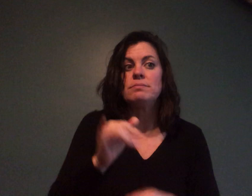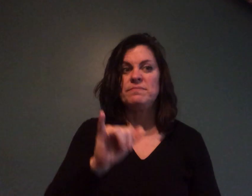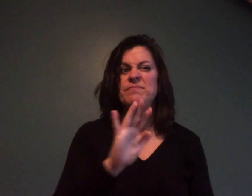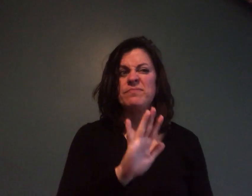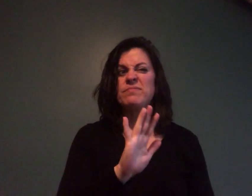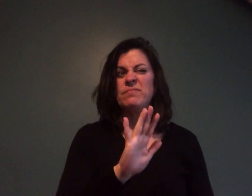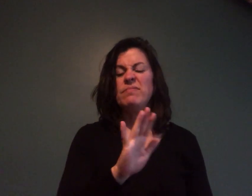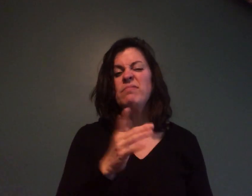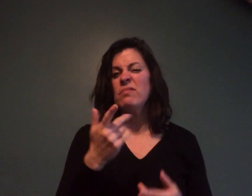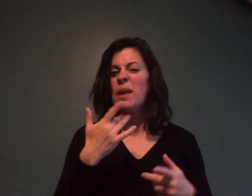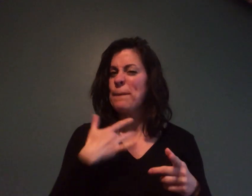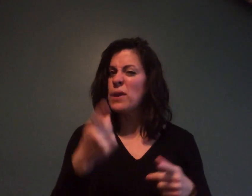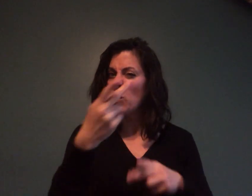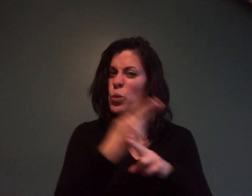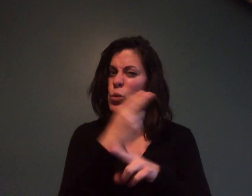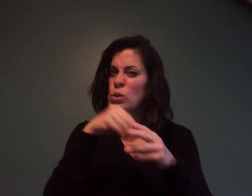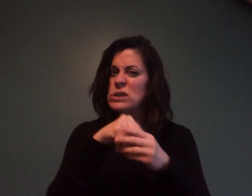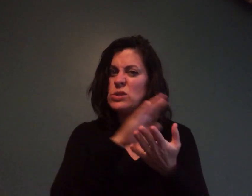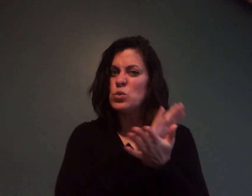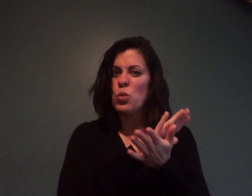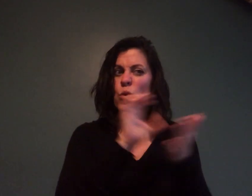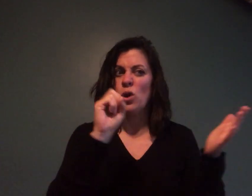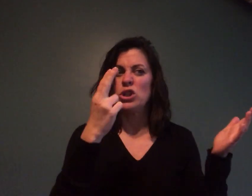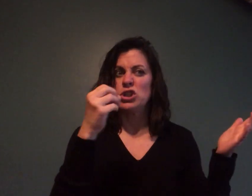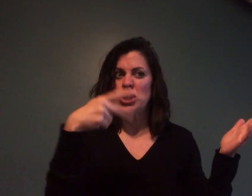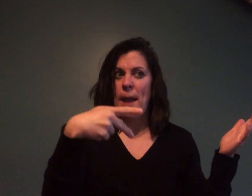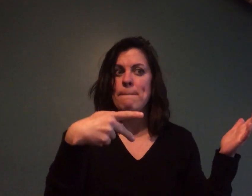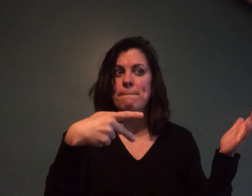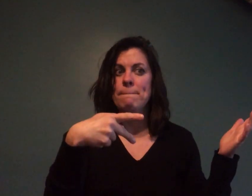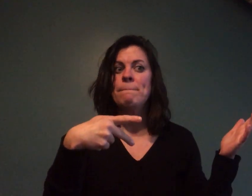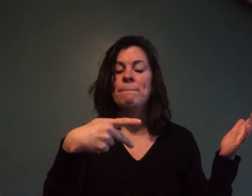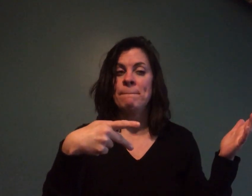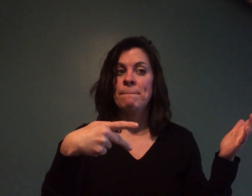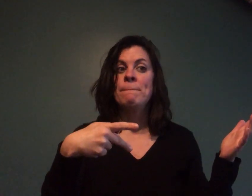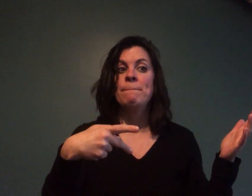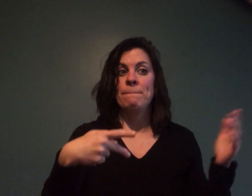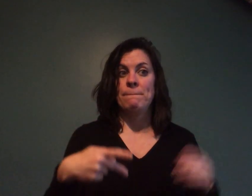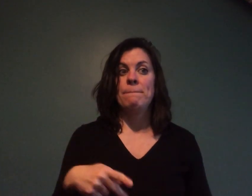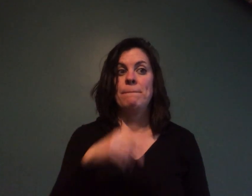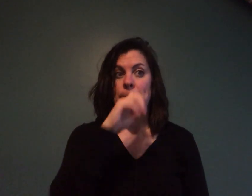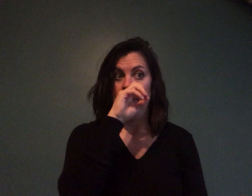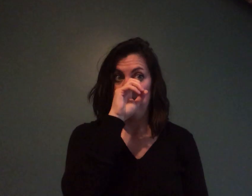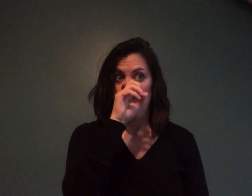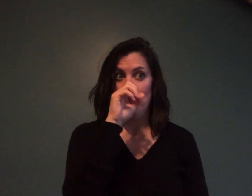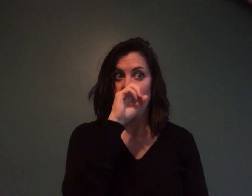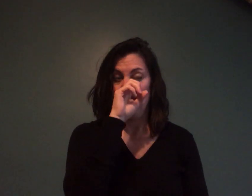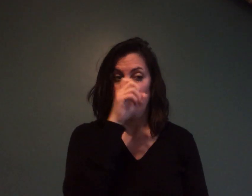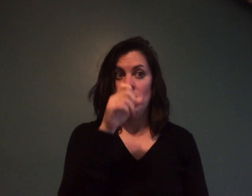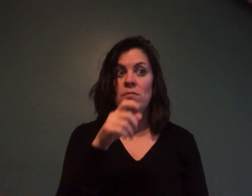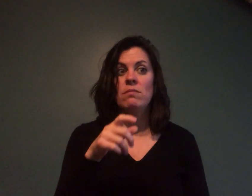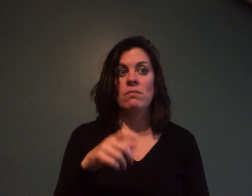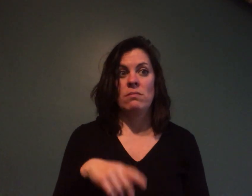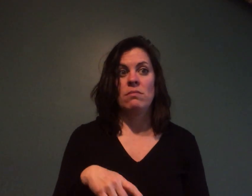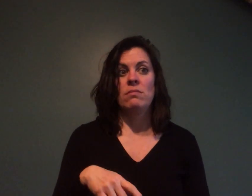yeah, we can have ventricular fibrillations. Yeah, fibrillations. Gotta get my words right there.